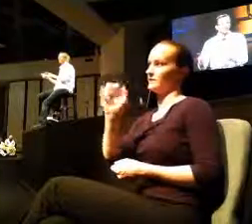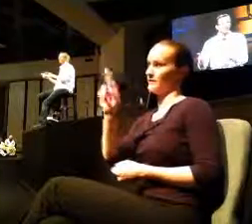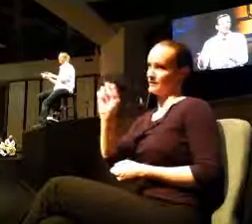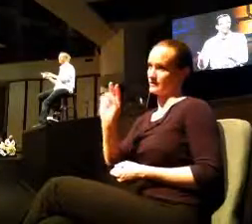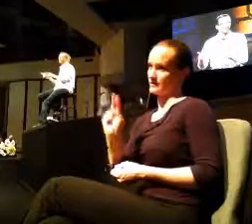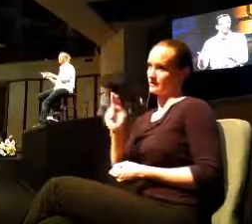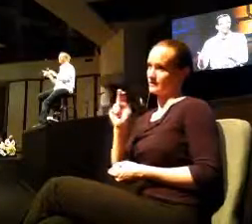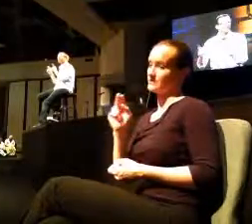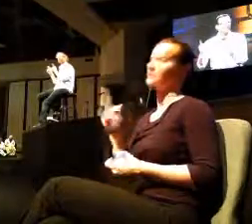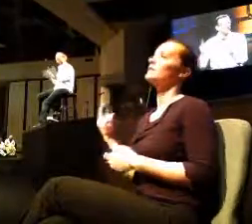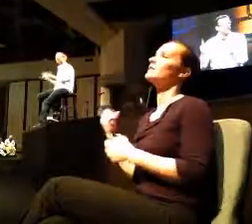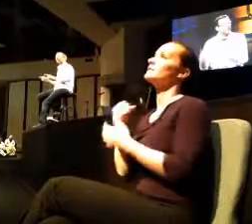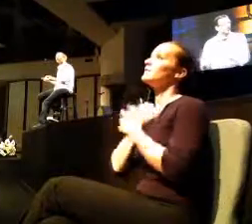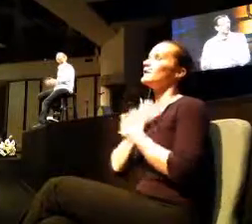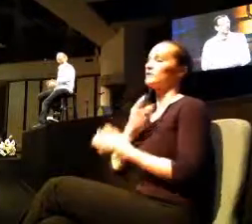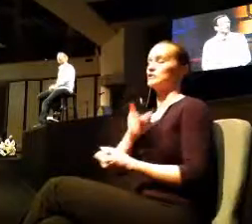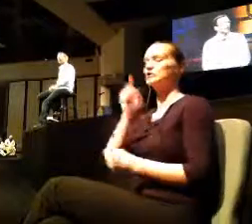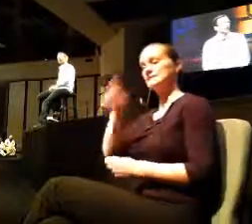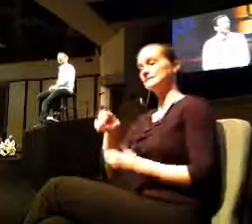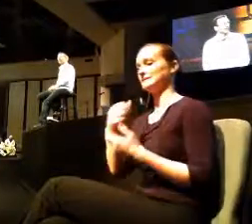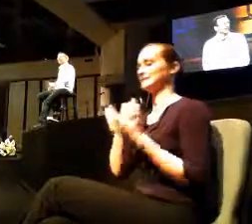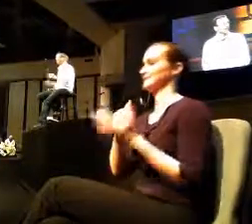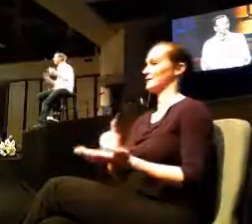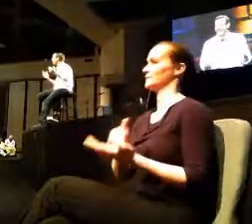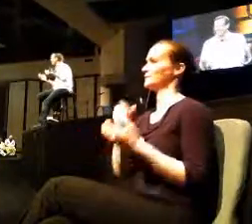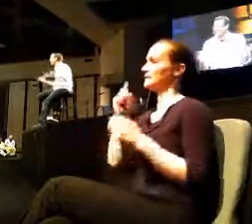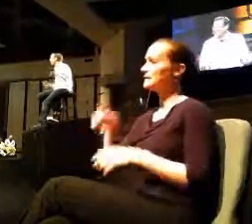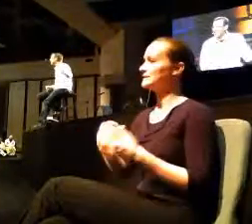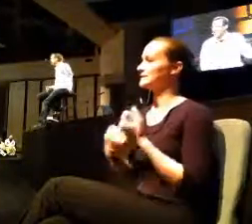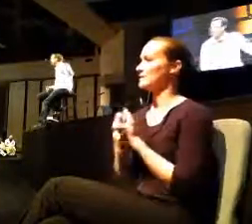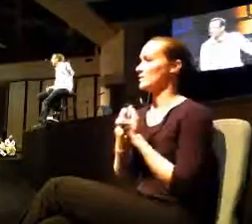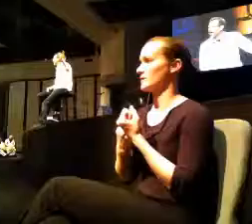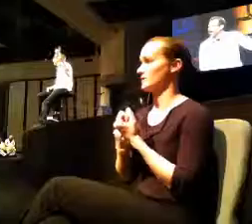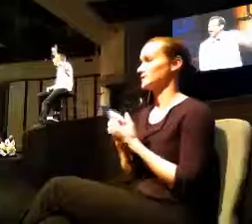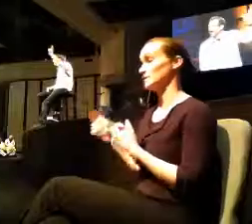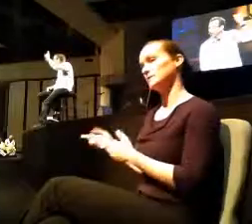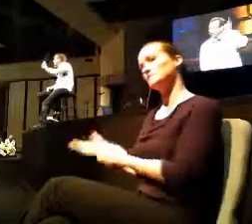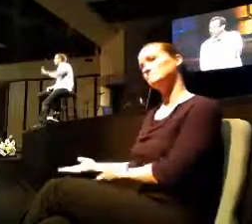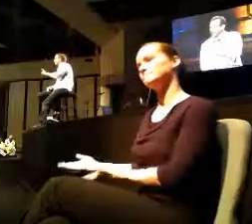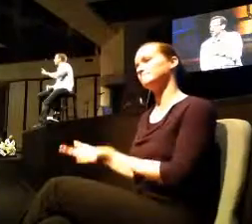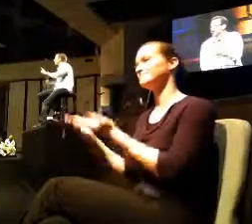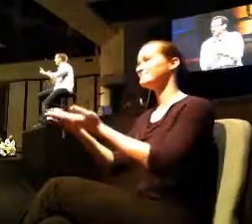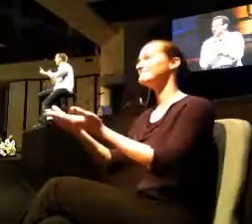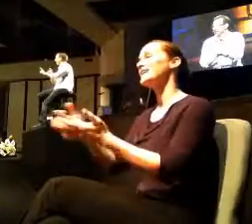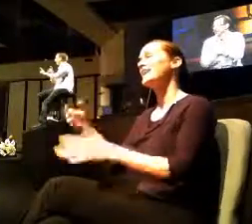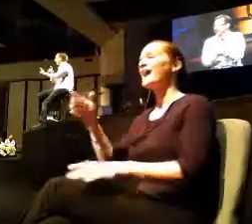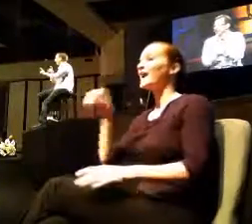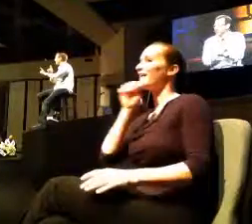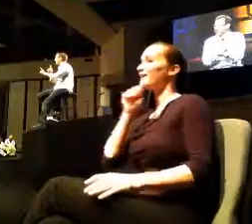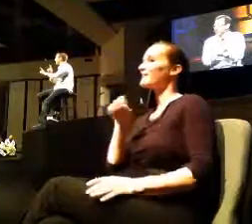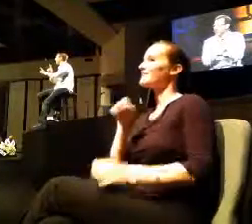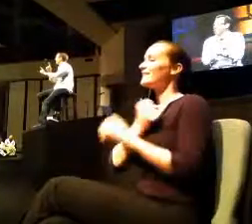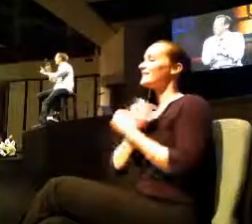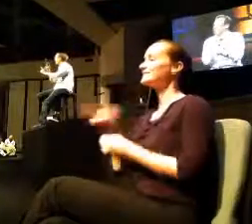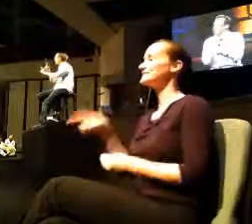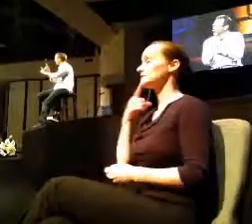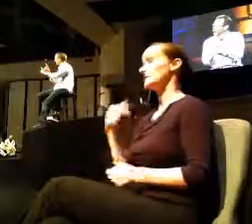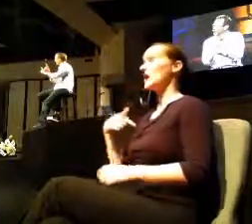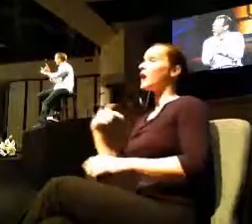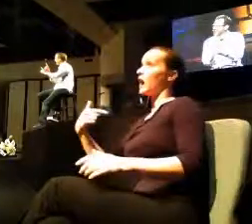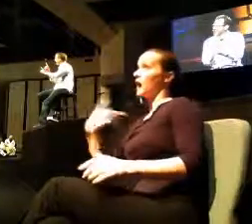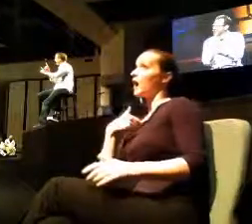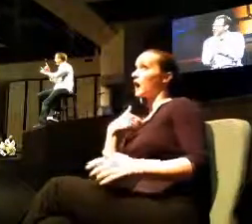needed. And she needed with all of her heart. And I love, he says, I want to go to church. And Karen says, and now